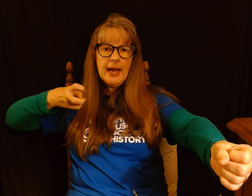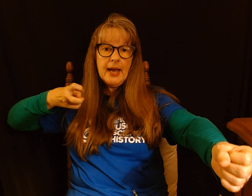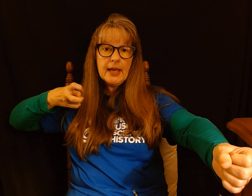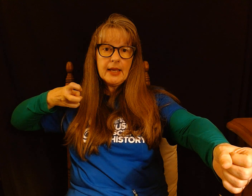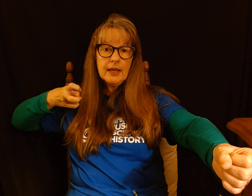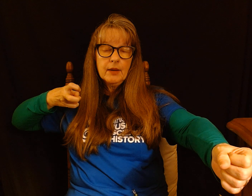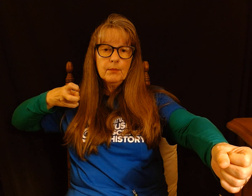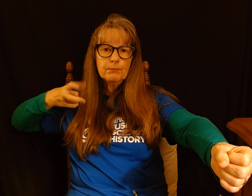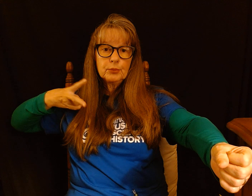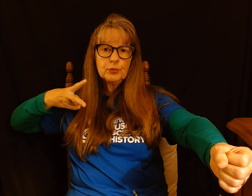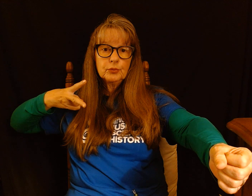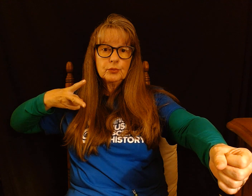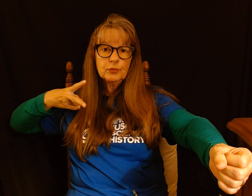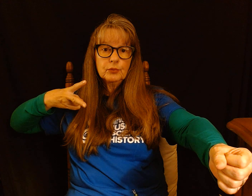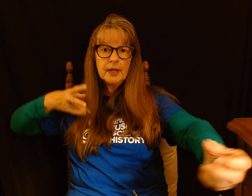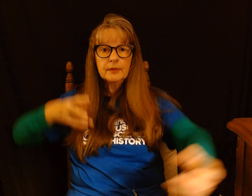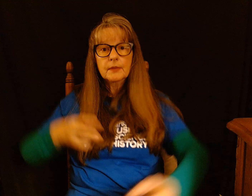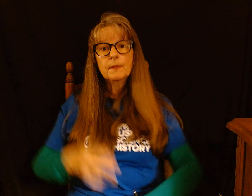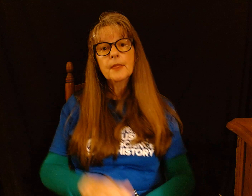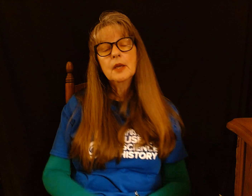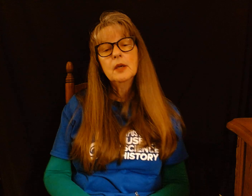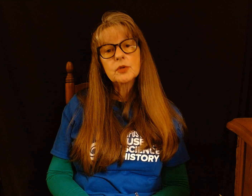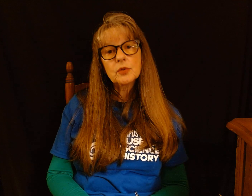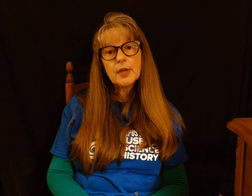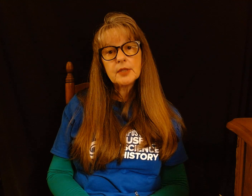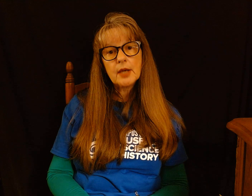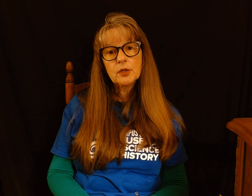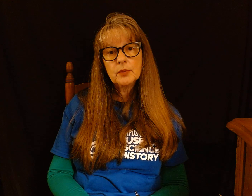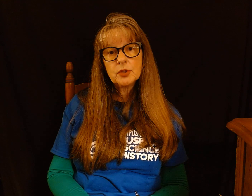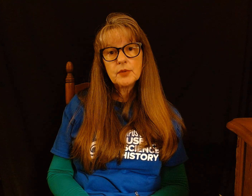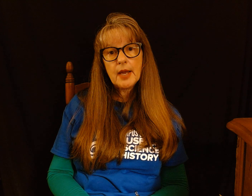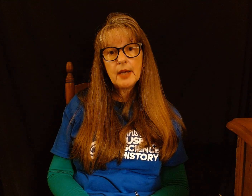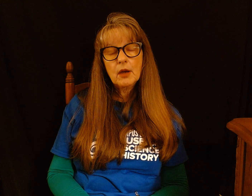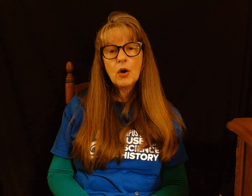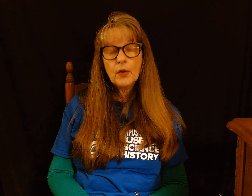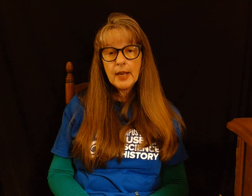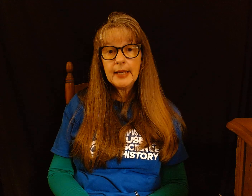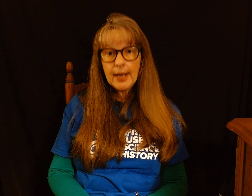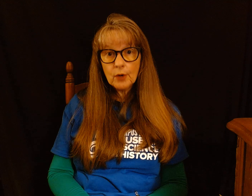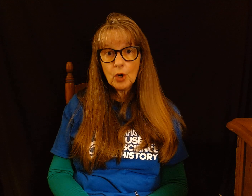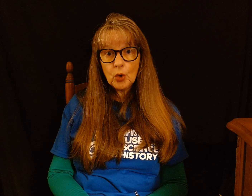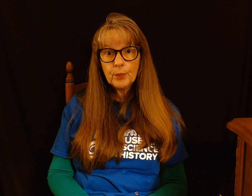back, right? So that's how you would do that on an arrow.